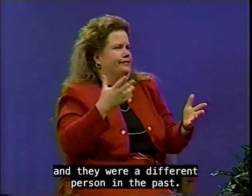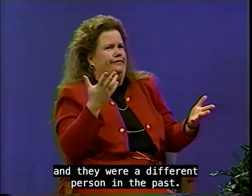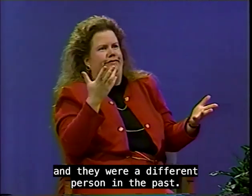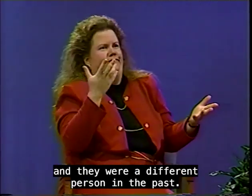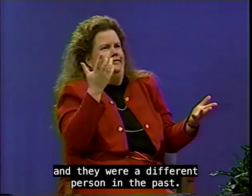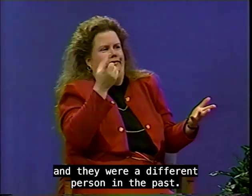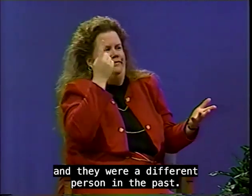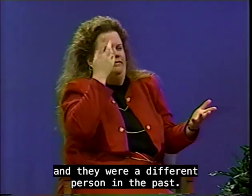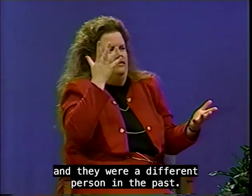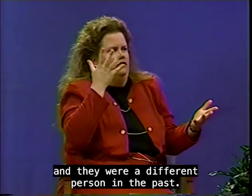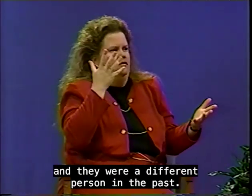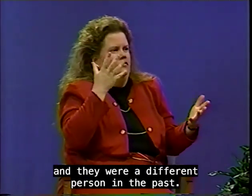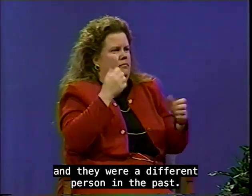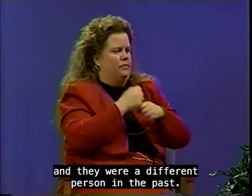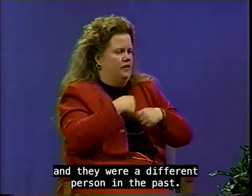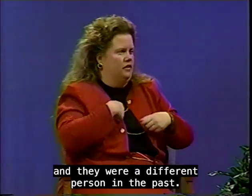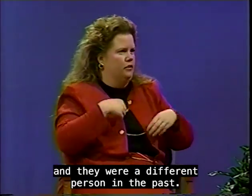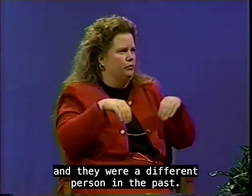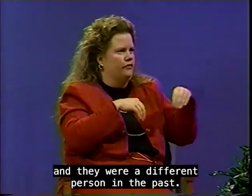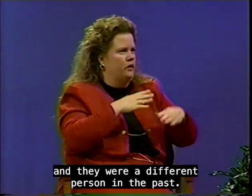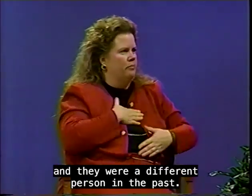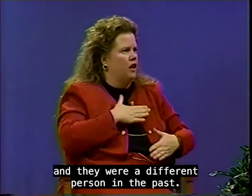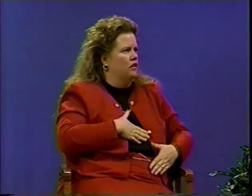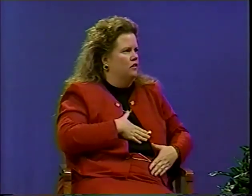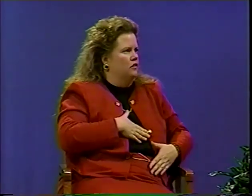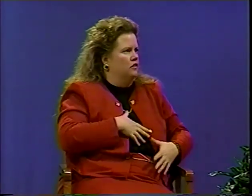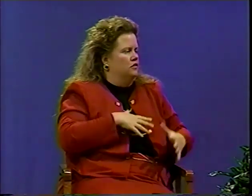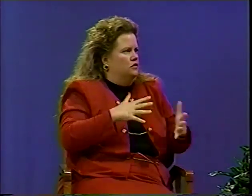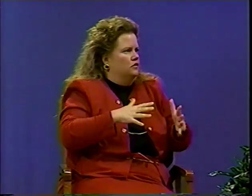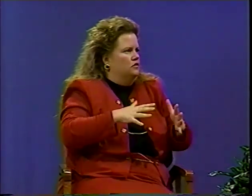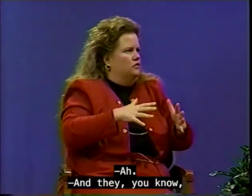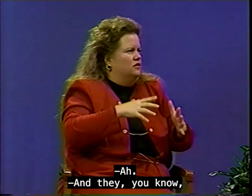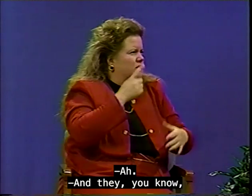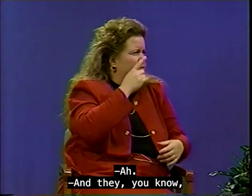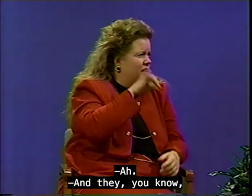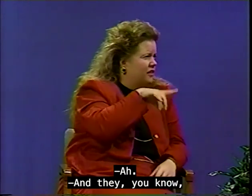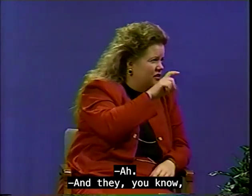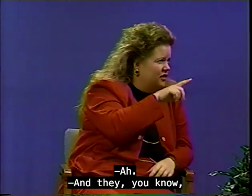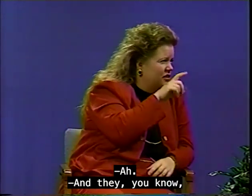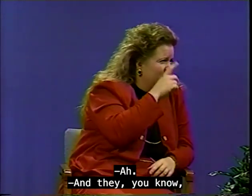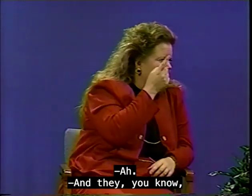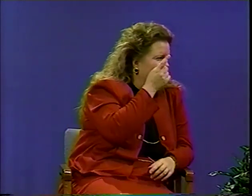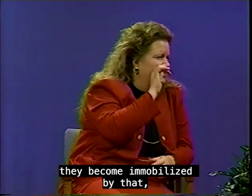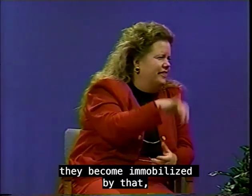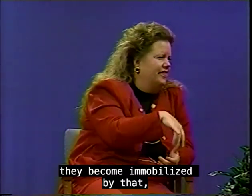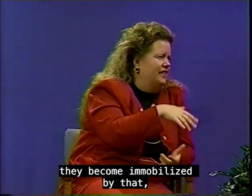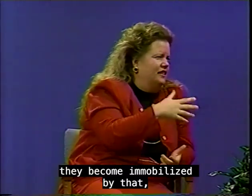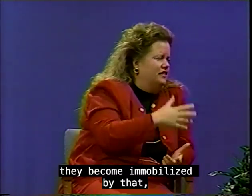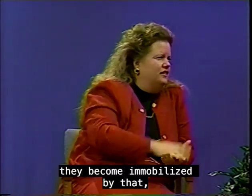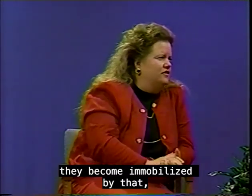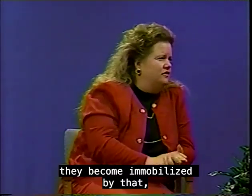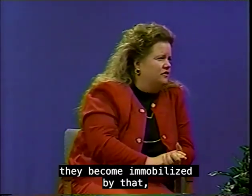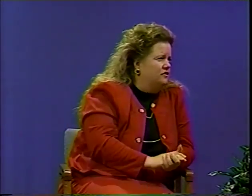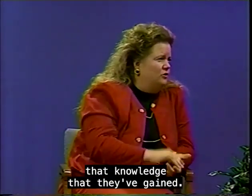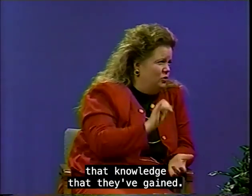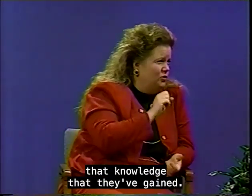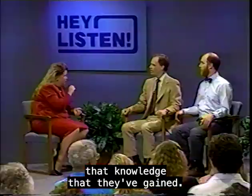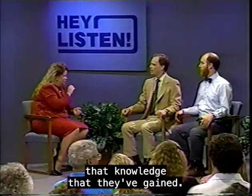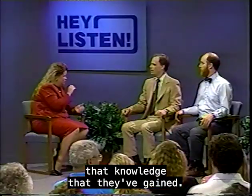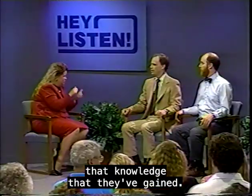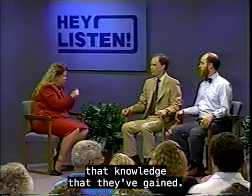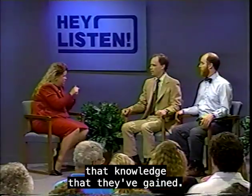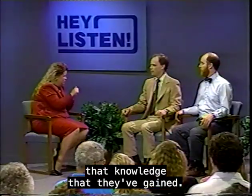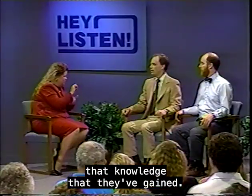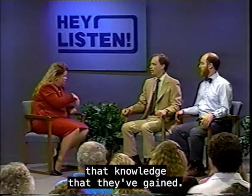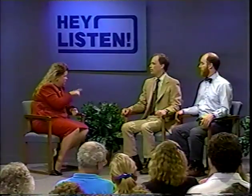and they were a different person in the past. And they, you know, they become immobilized by that